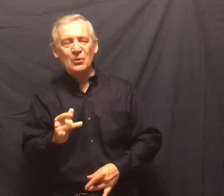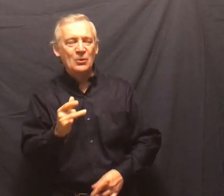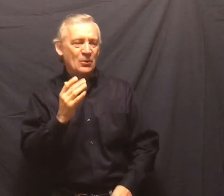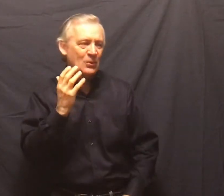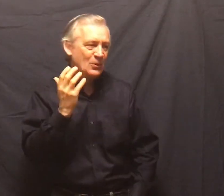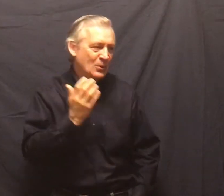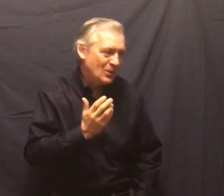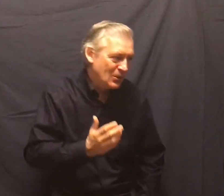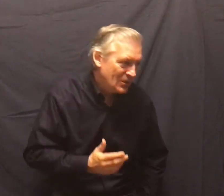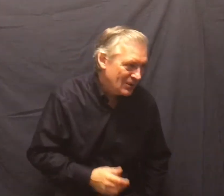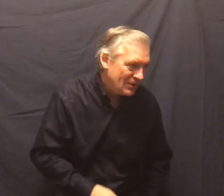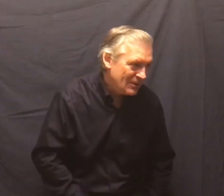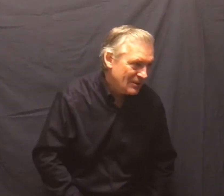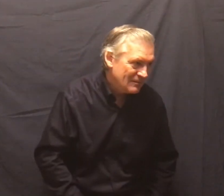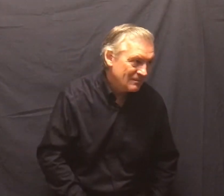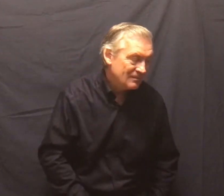When the fruit come in, we could can it.